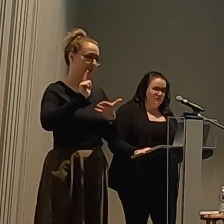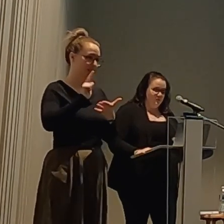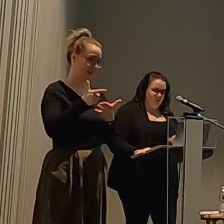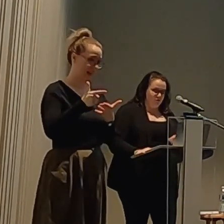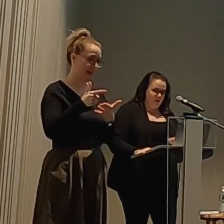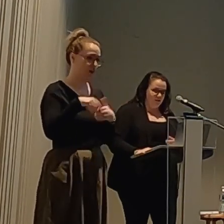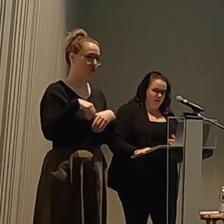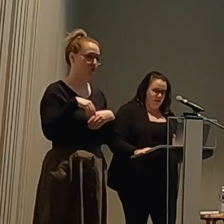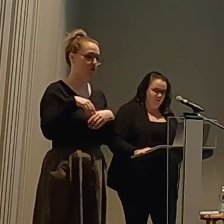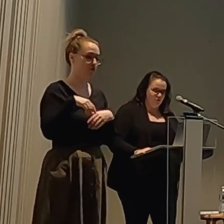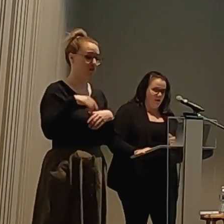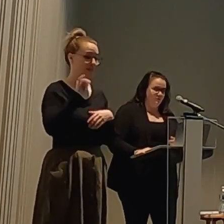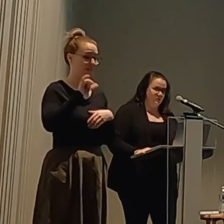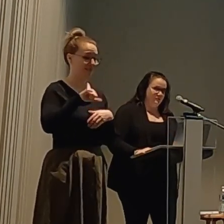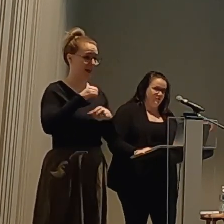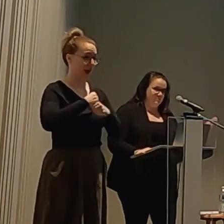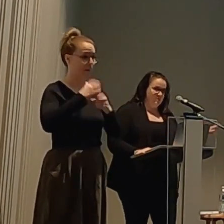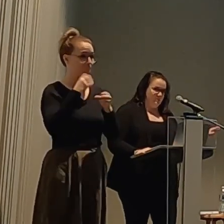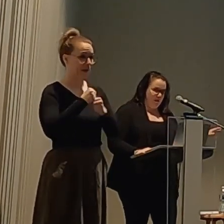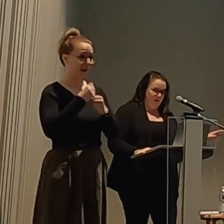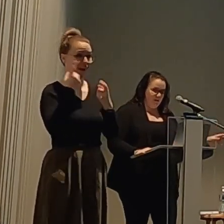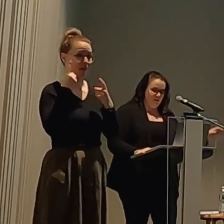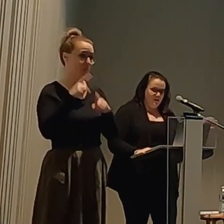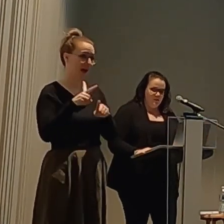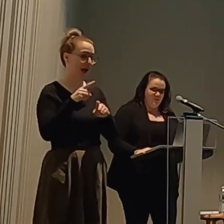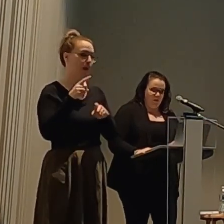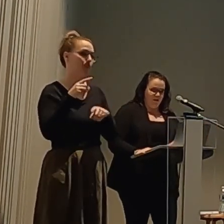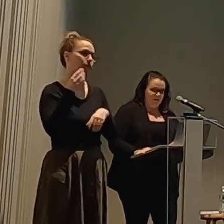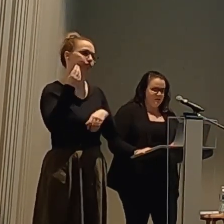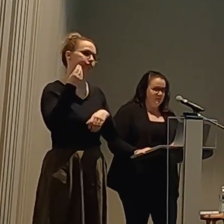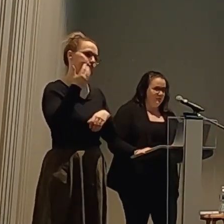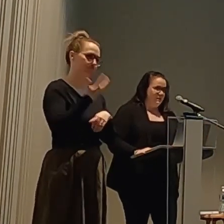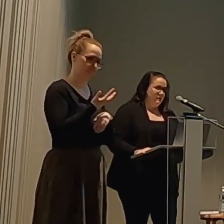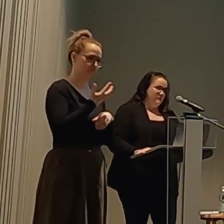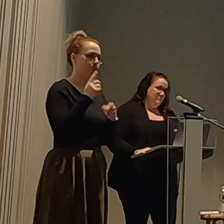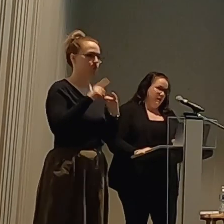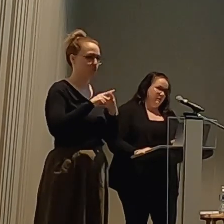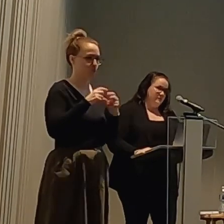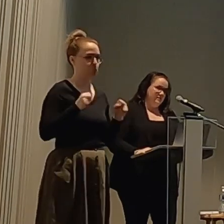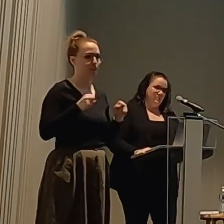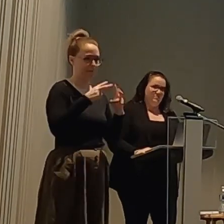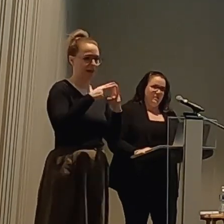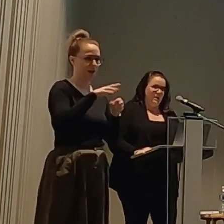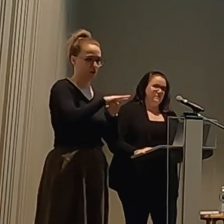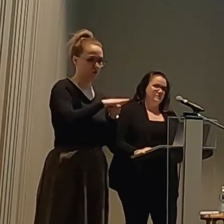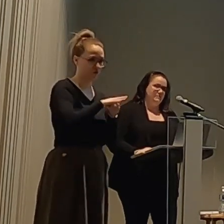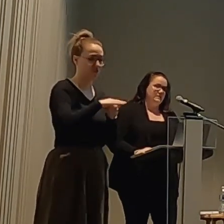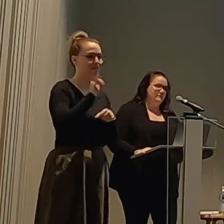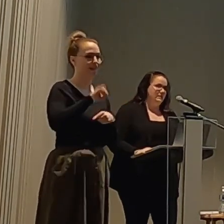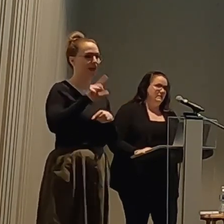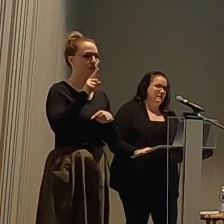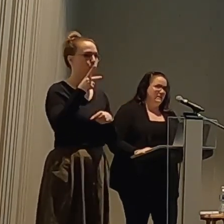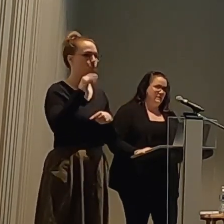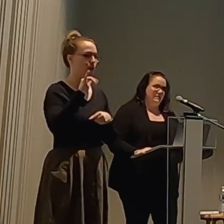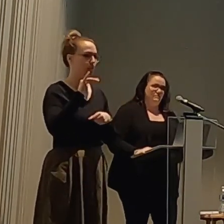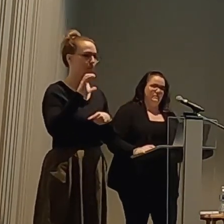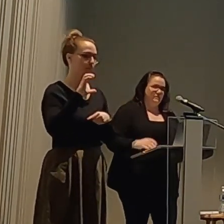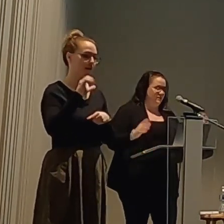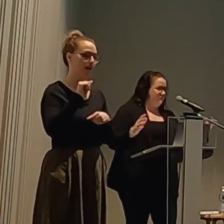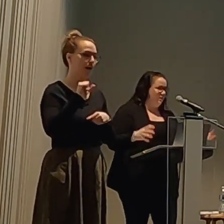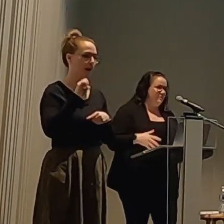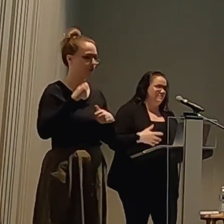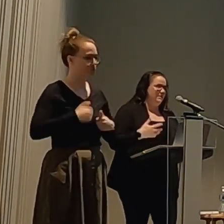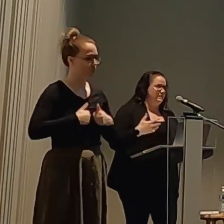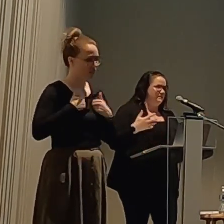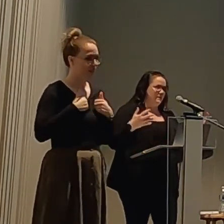the news of the atrocity traveled from Spain to Paris. Paris is where Picasso was living, and he